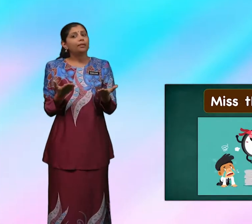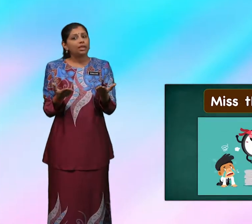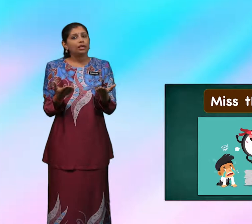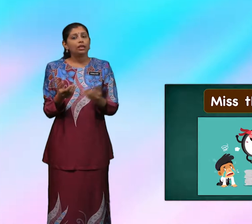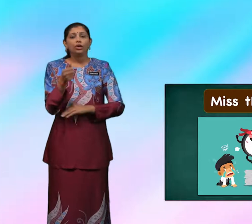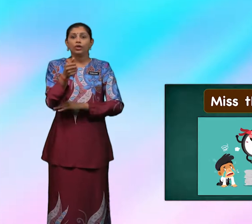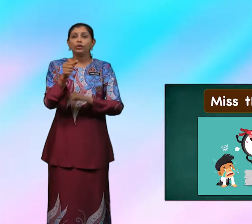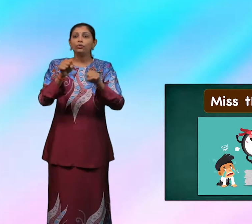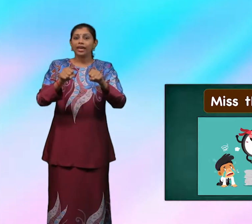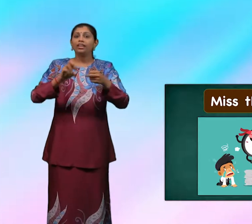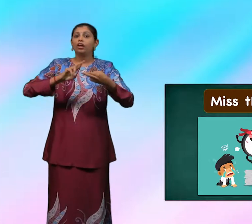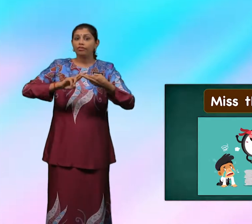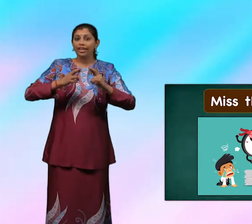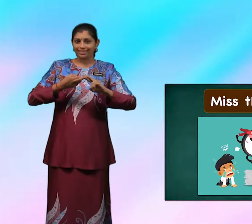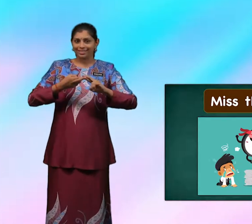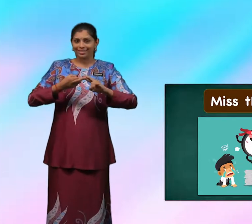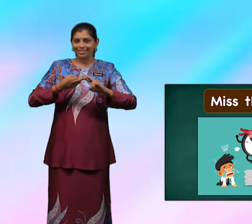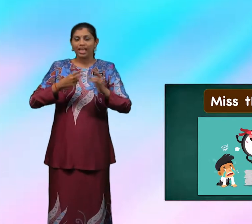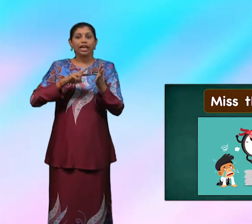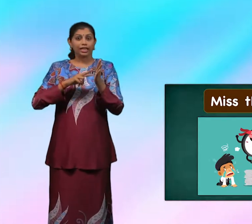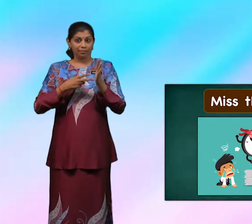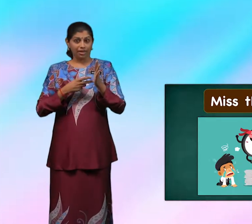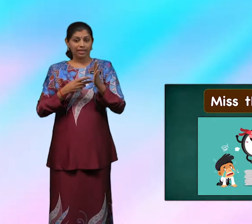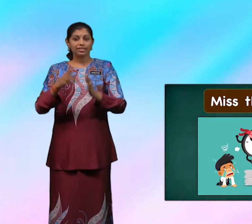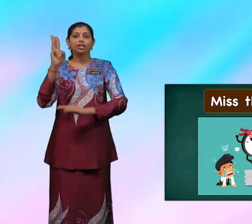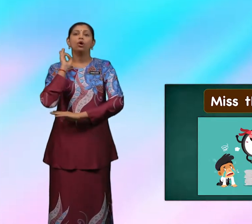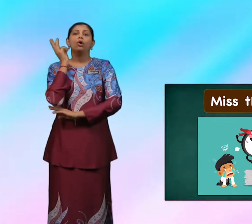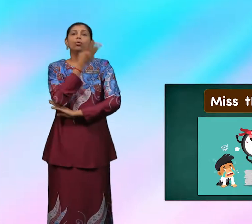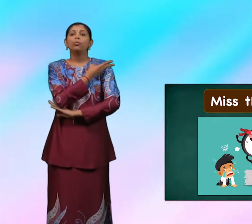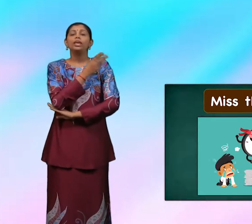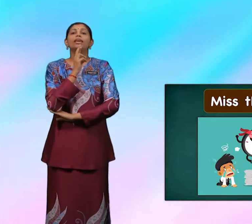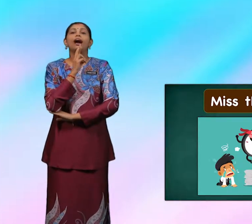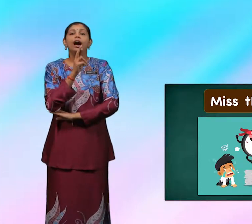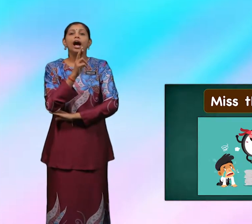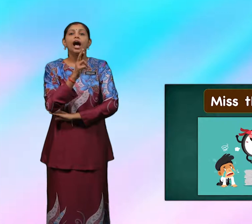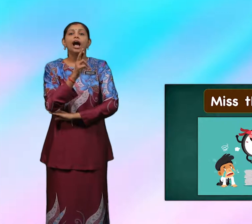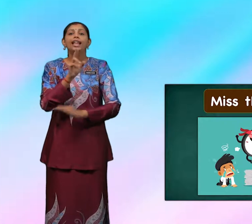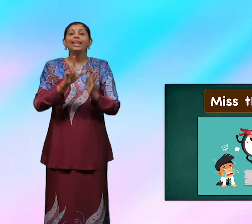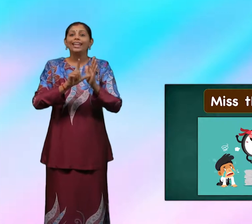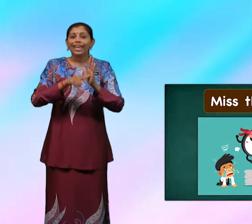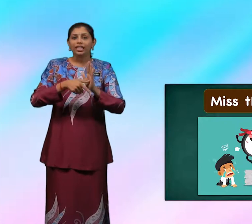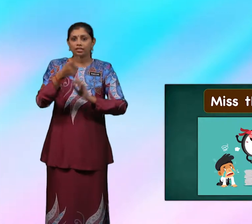maybe you can relate. It means we are late